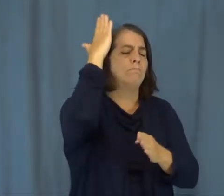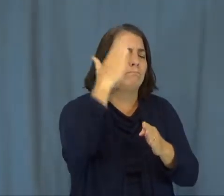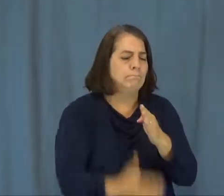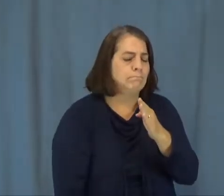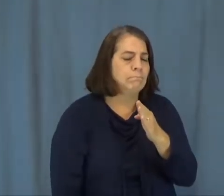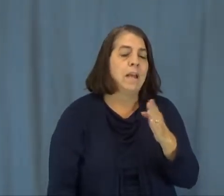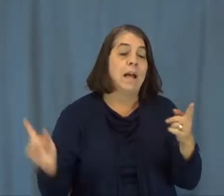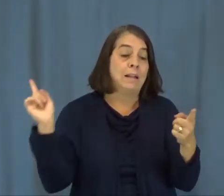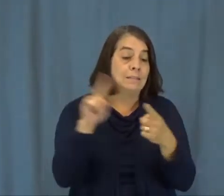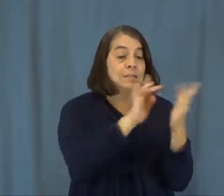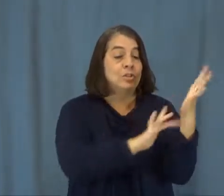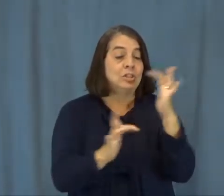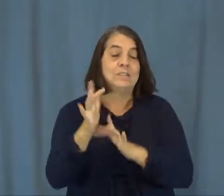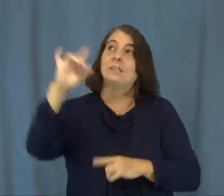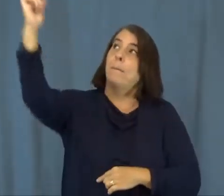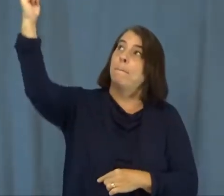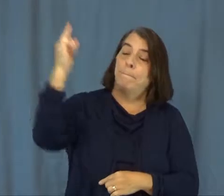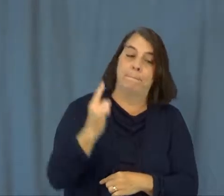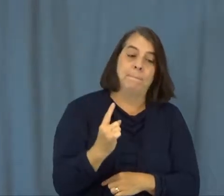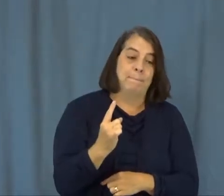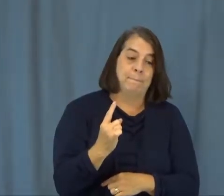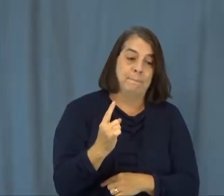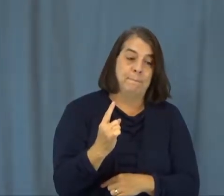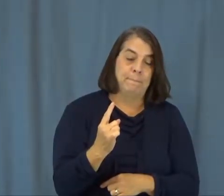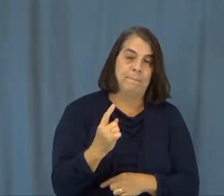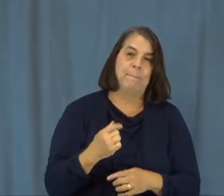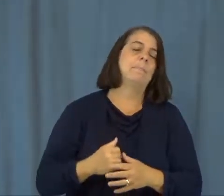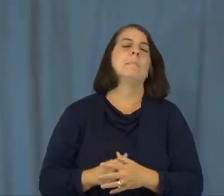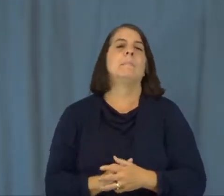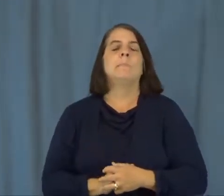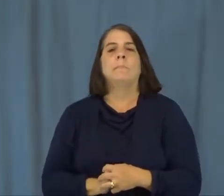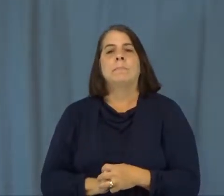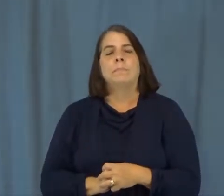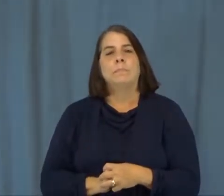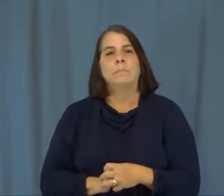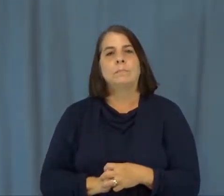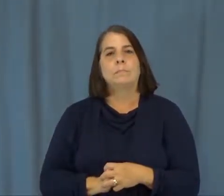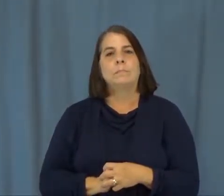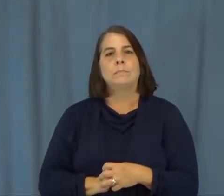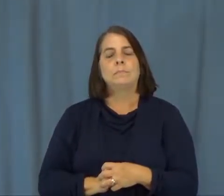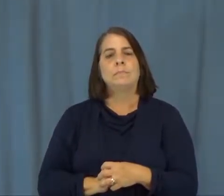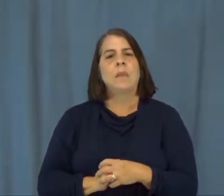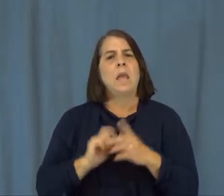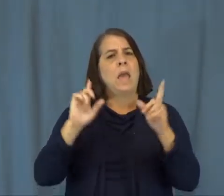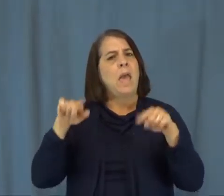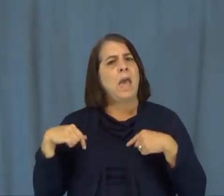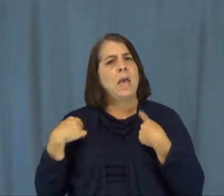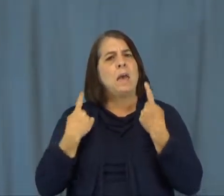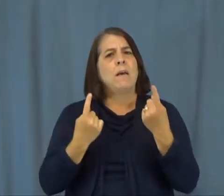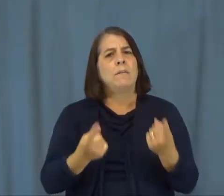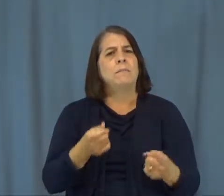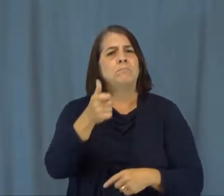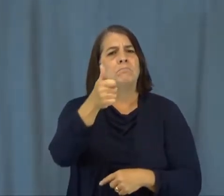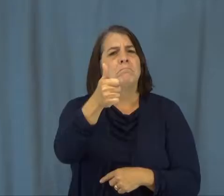of Christ Jesus have you ever watched an artist begin their work